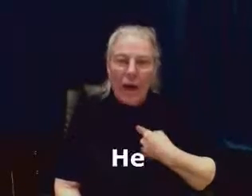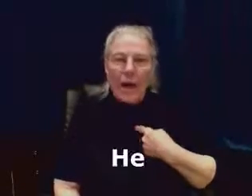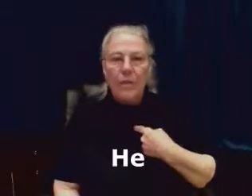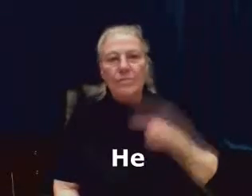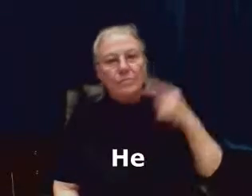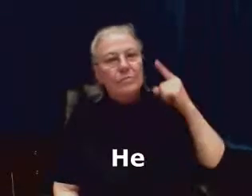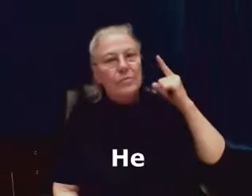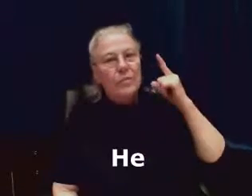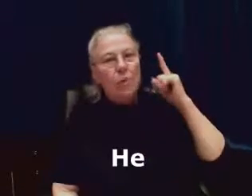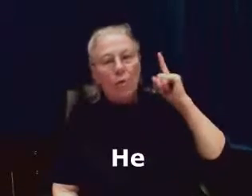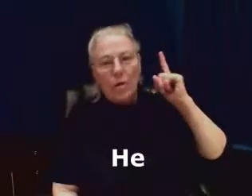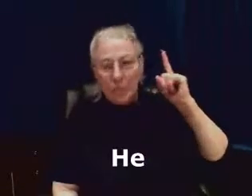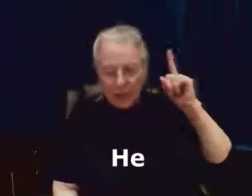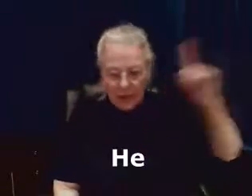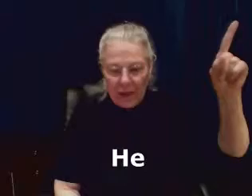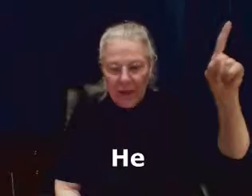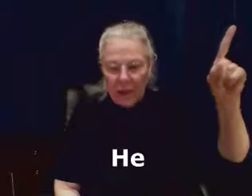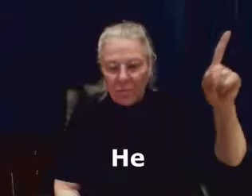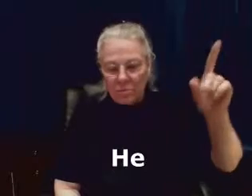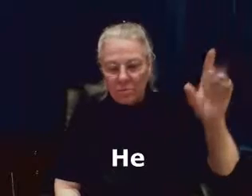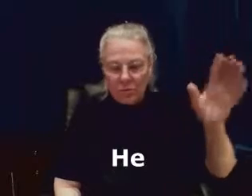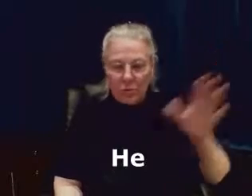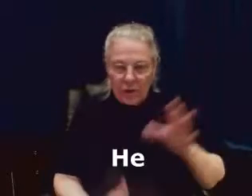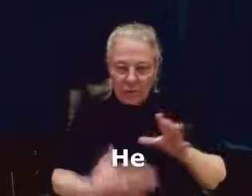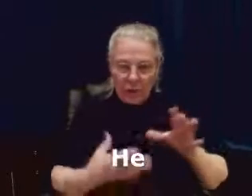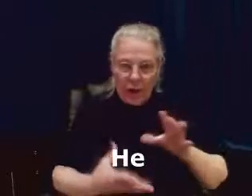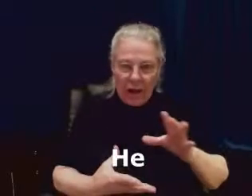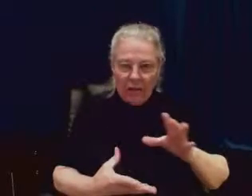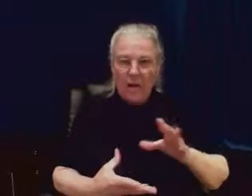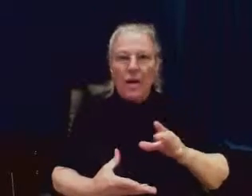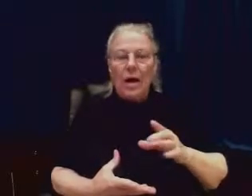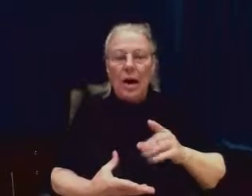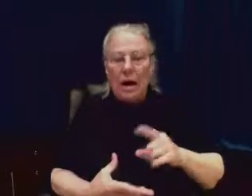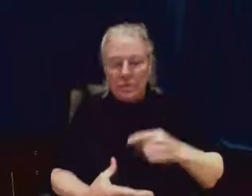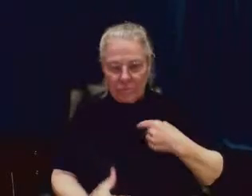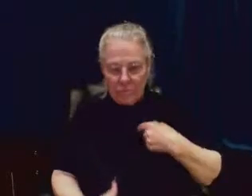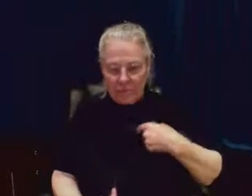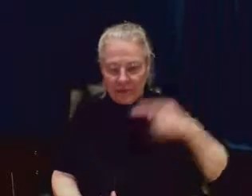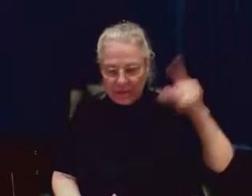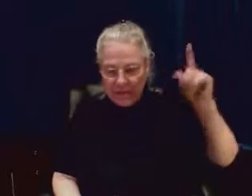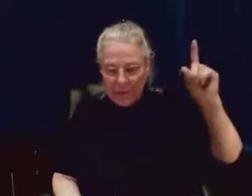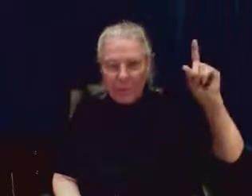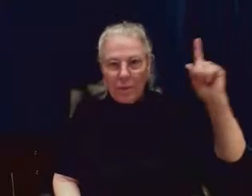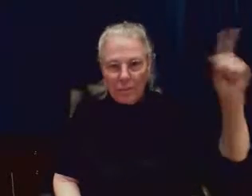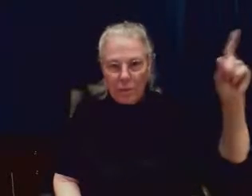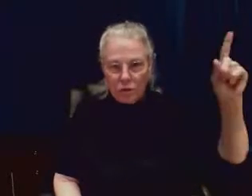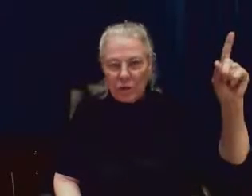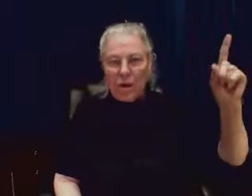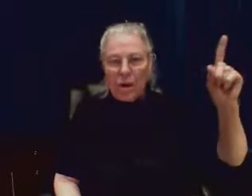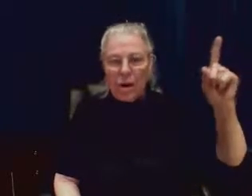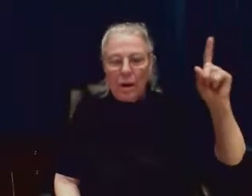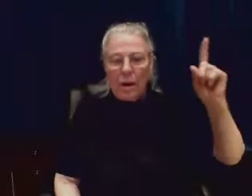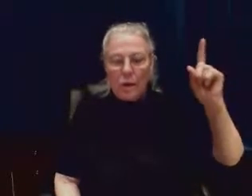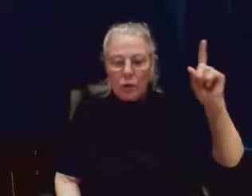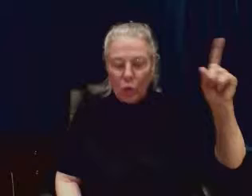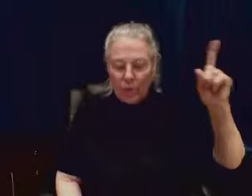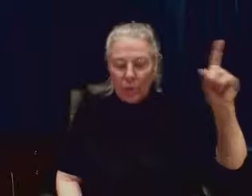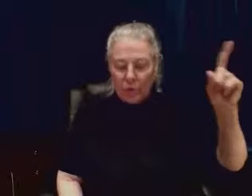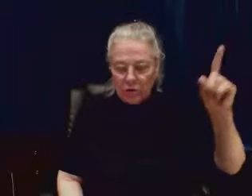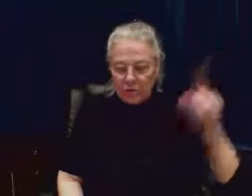I or he, so that you have the same motion but toward the person.